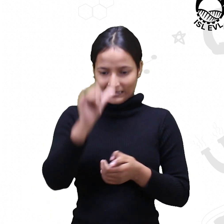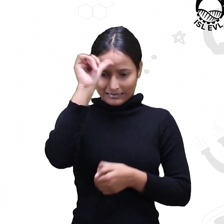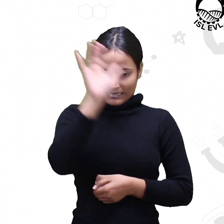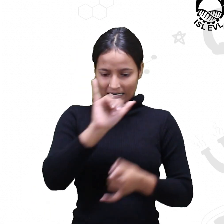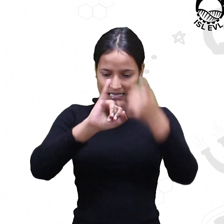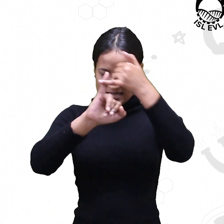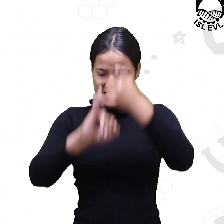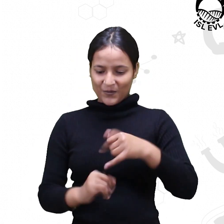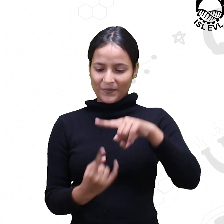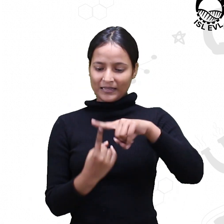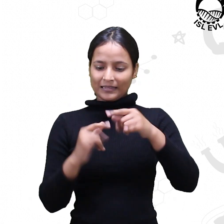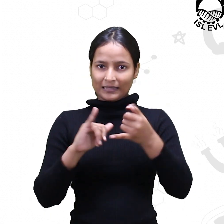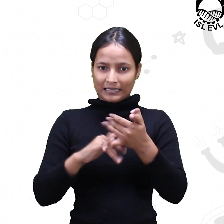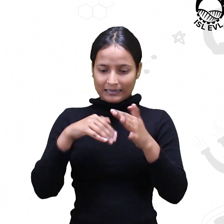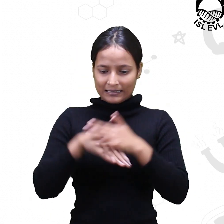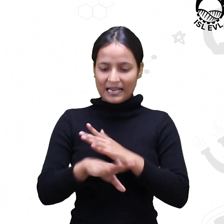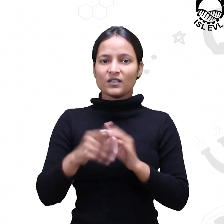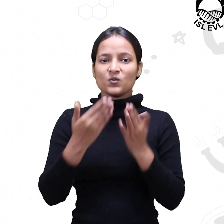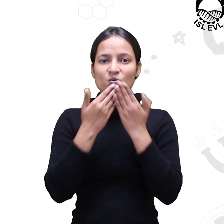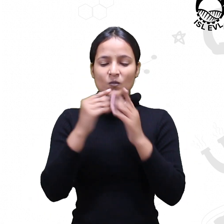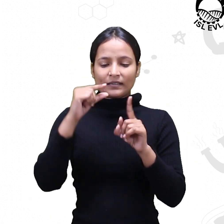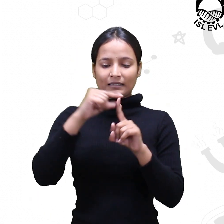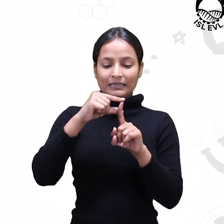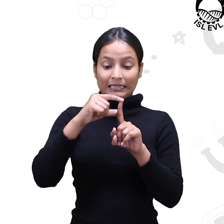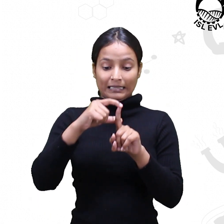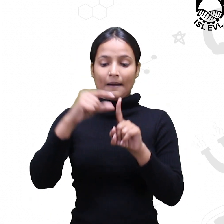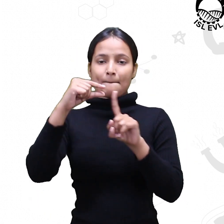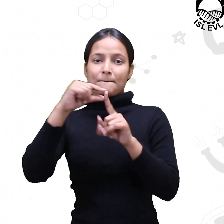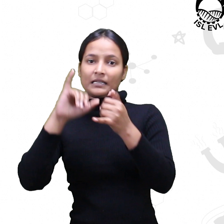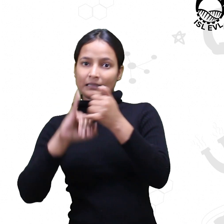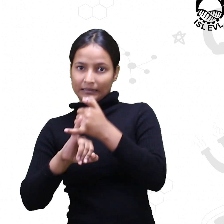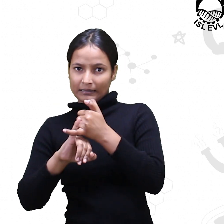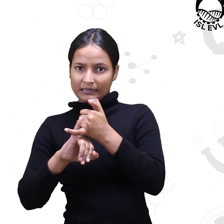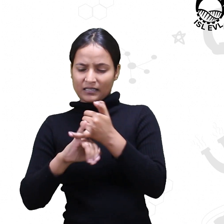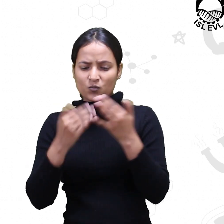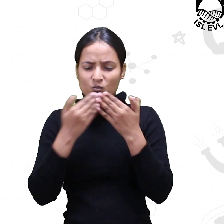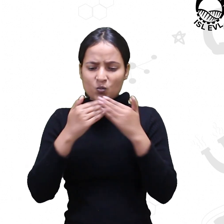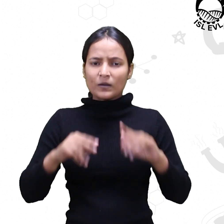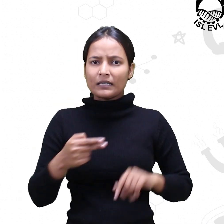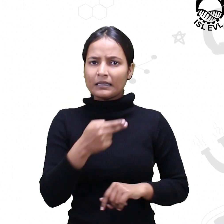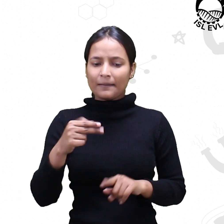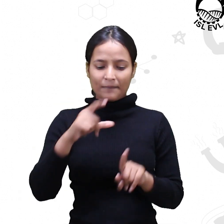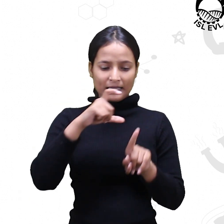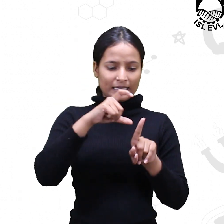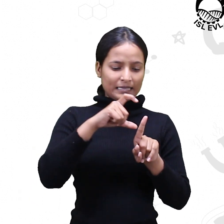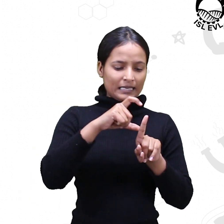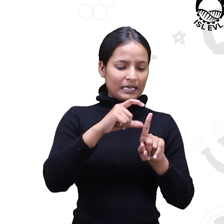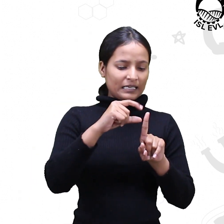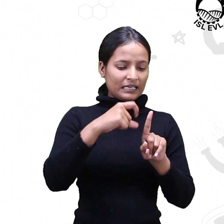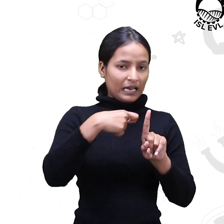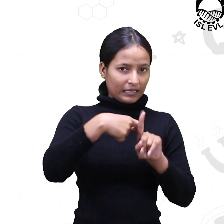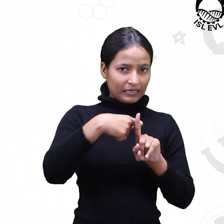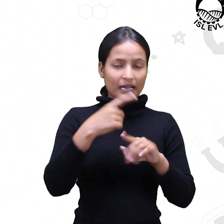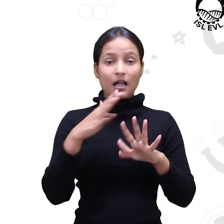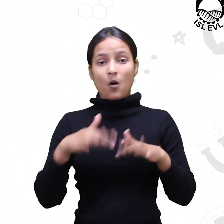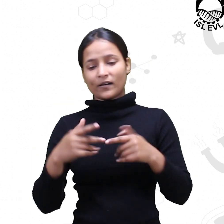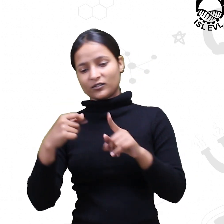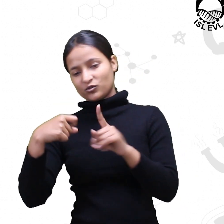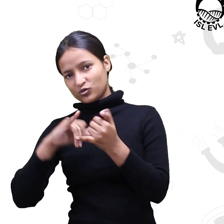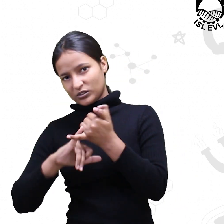minds, Karthik and Shri. We also have Dr. Amitabha Bandhopadhyay, a developmental biologist